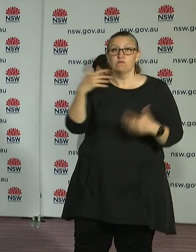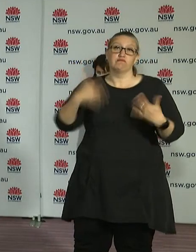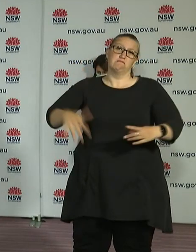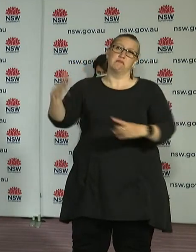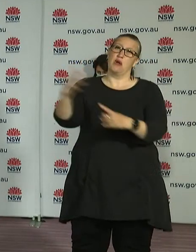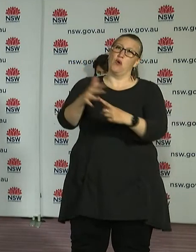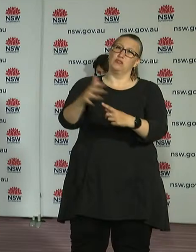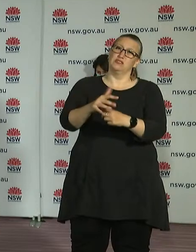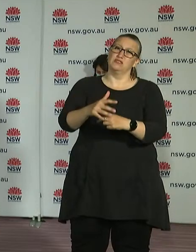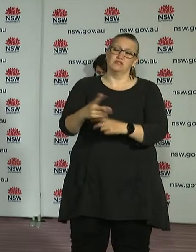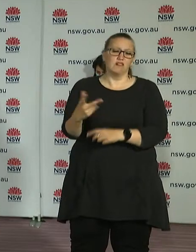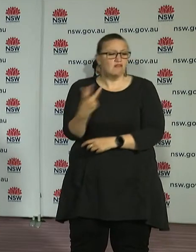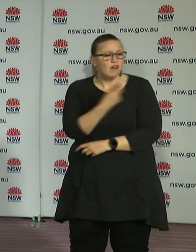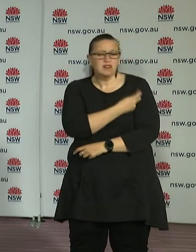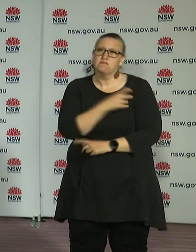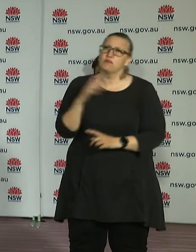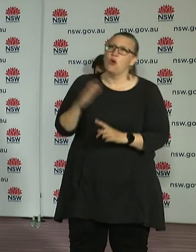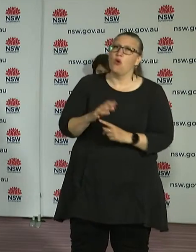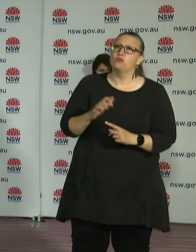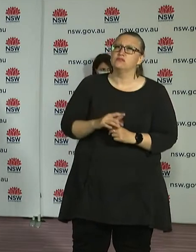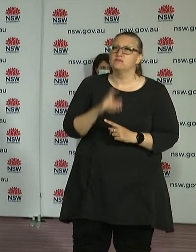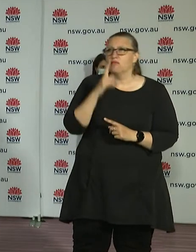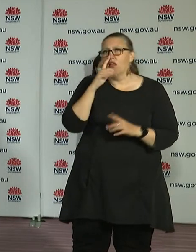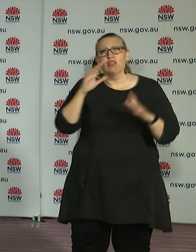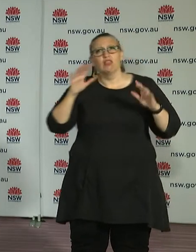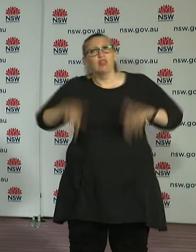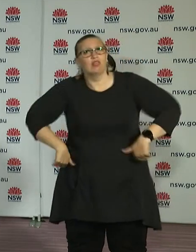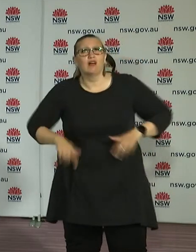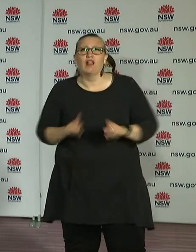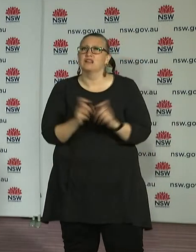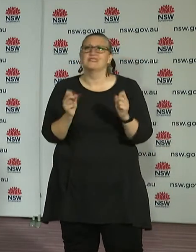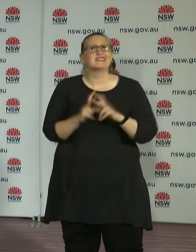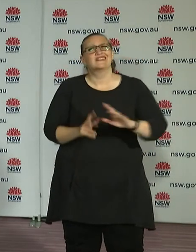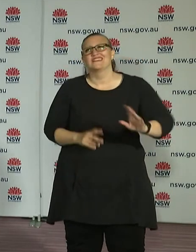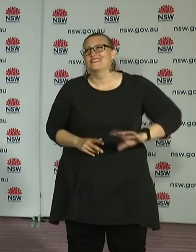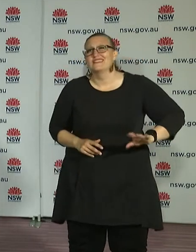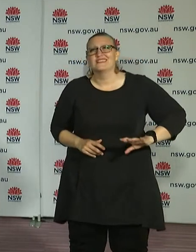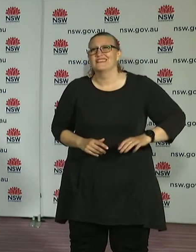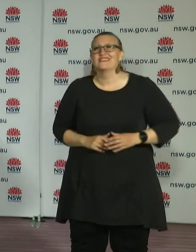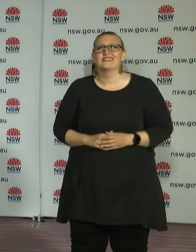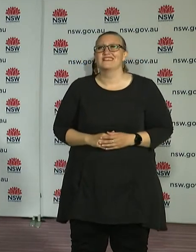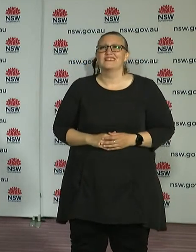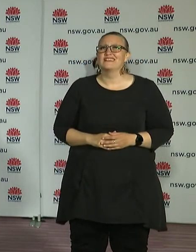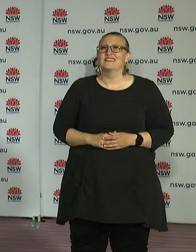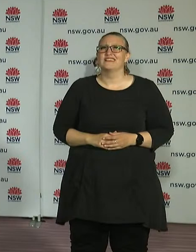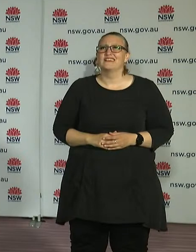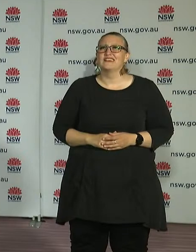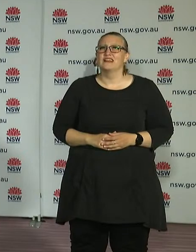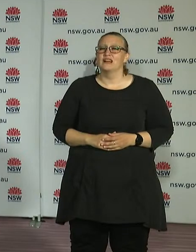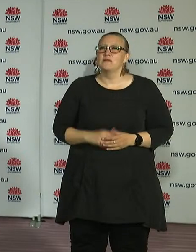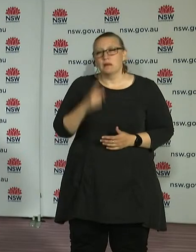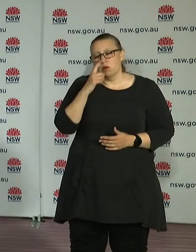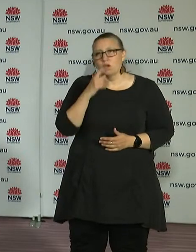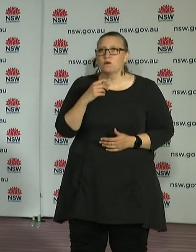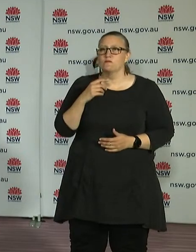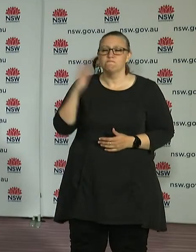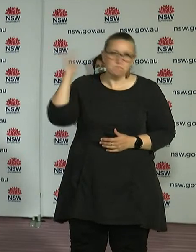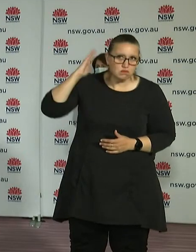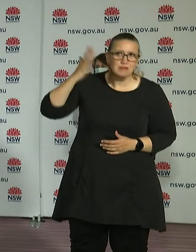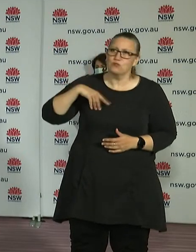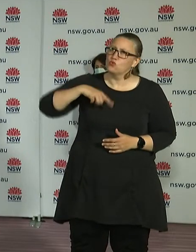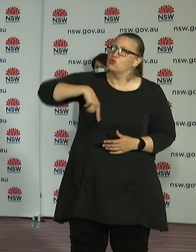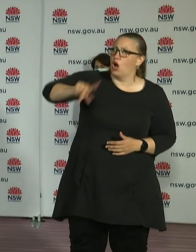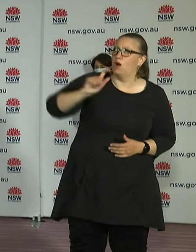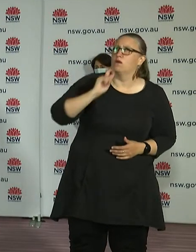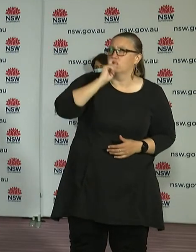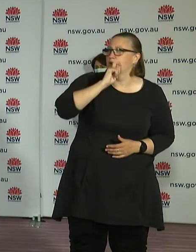of this issue. We've seen a dramatic drop in the expected cases that we were going to have in parts of New South